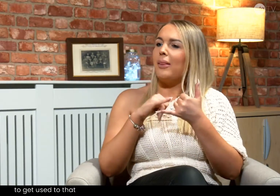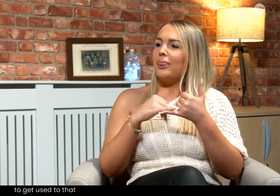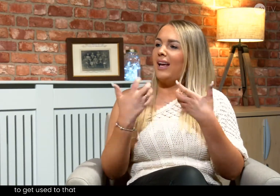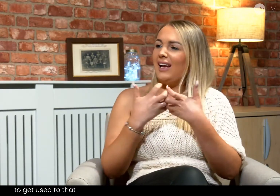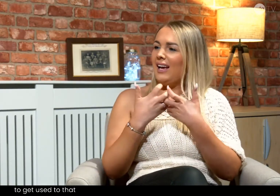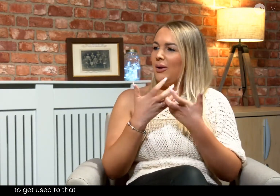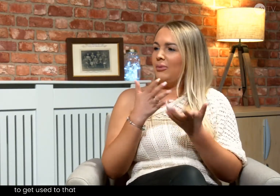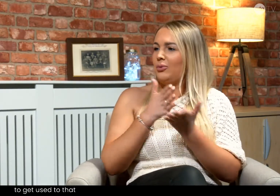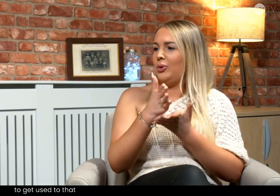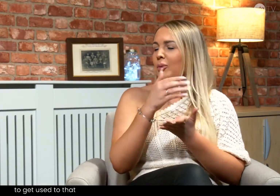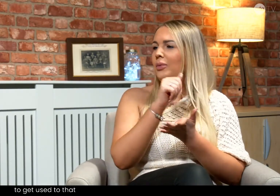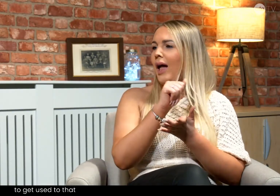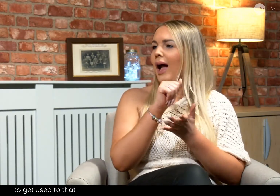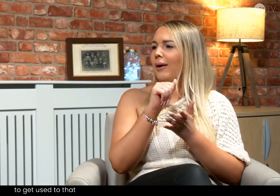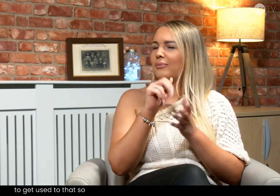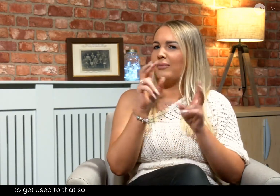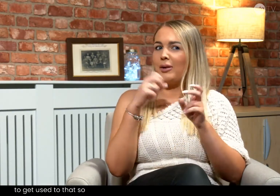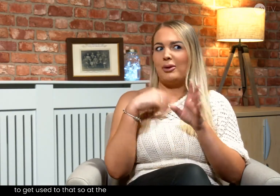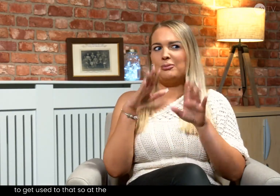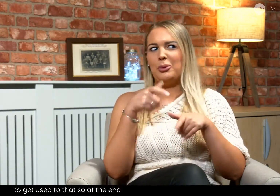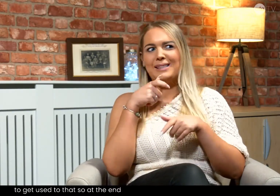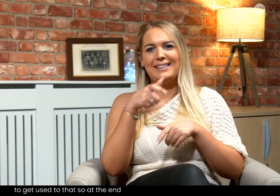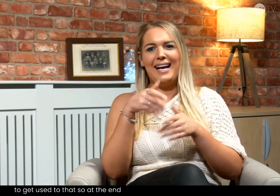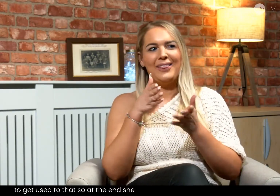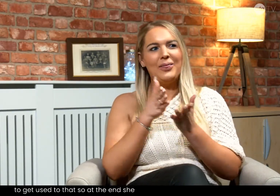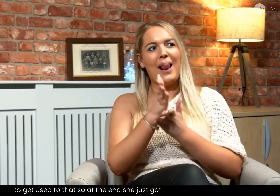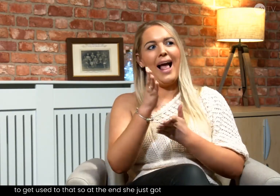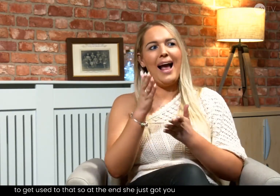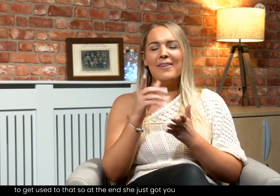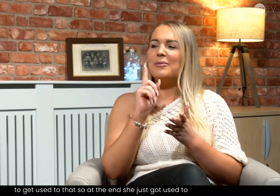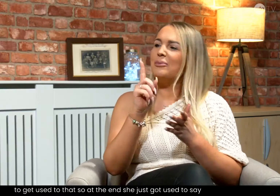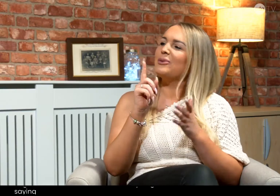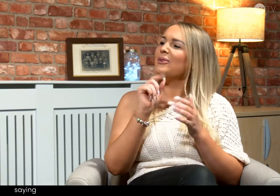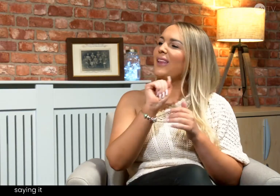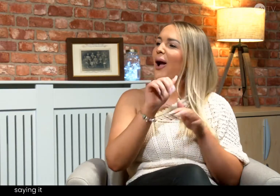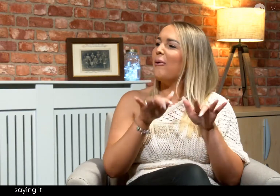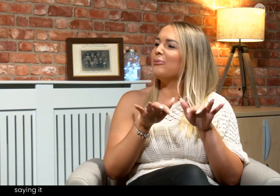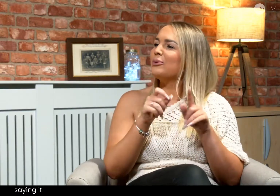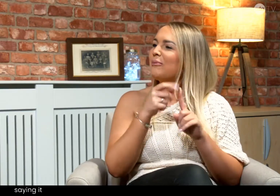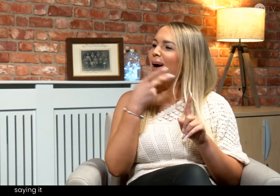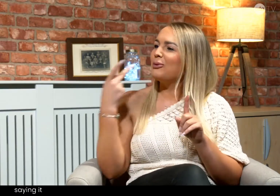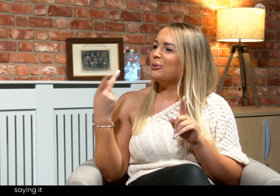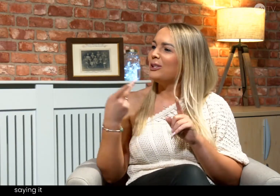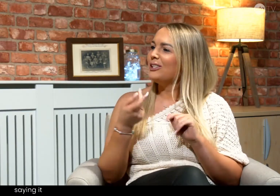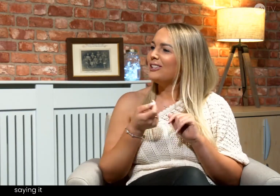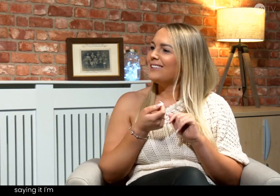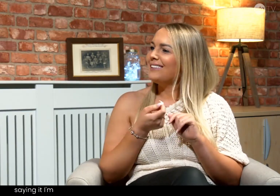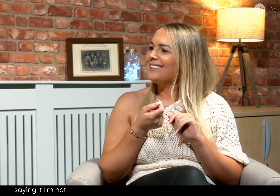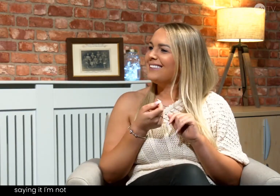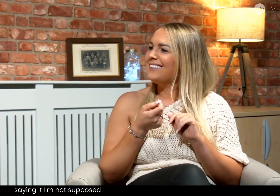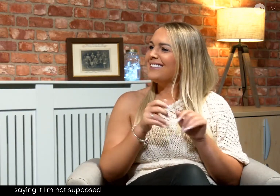So at the end, she just got used to saying it. I'm not supposed to say it live, but